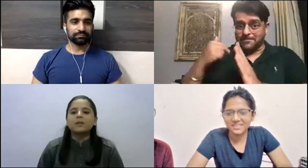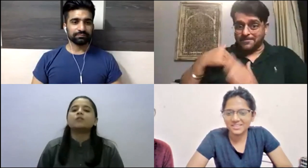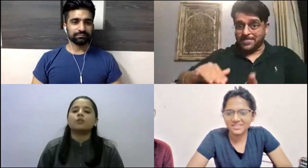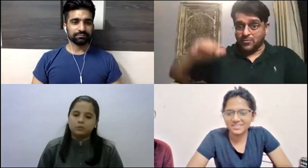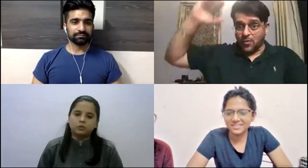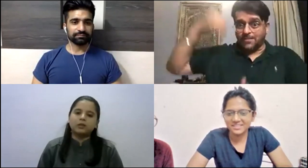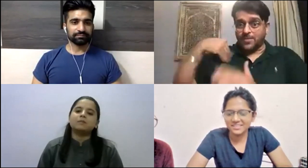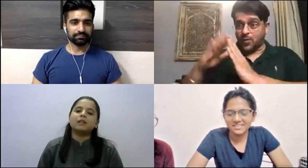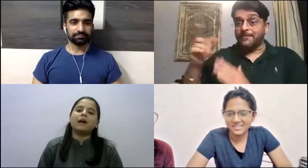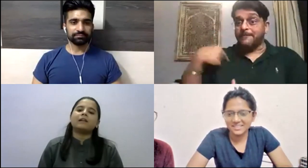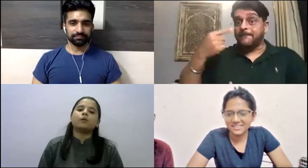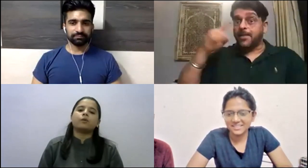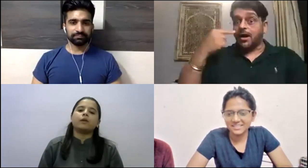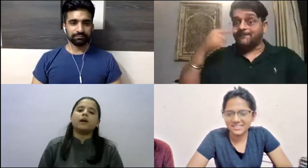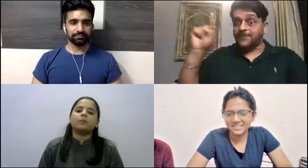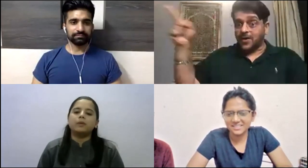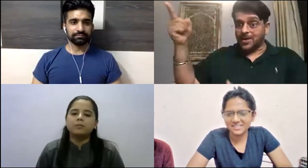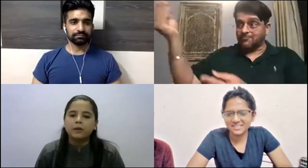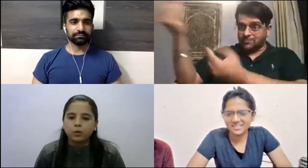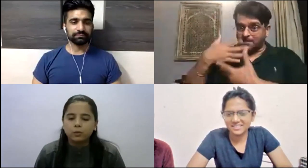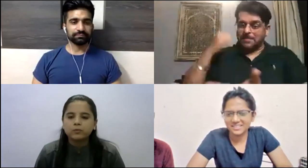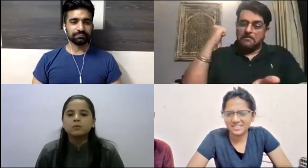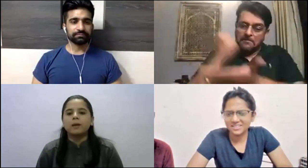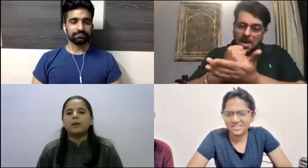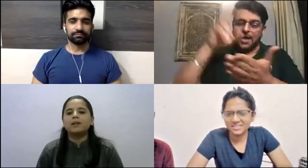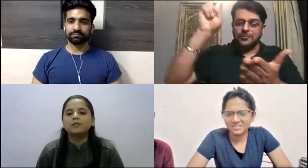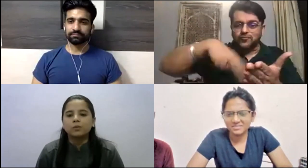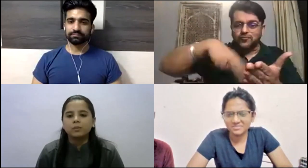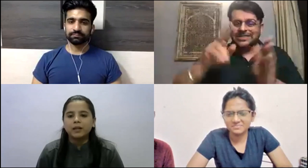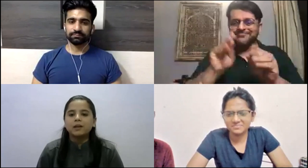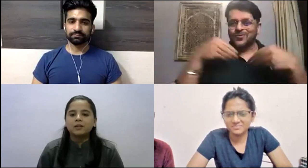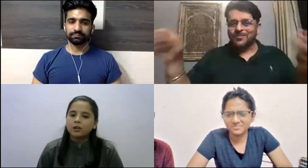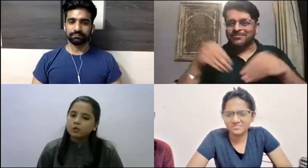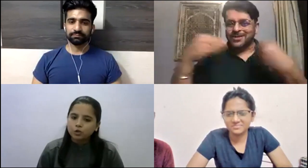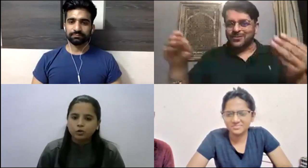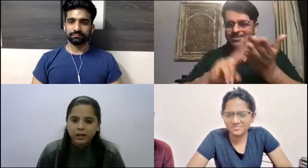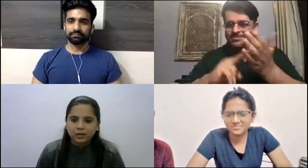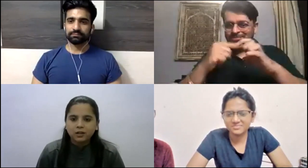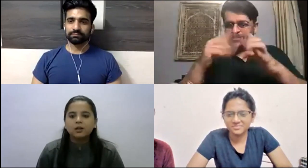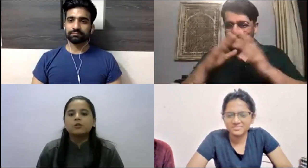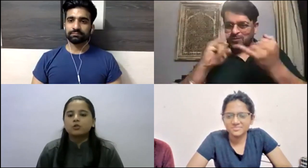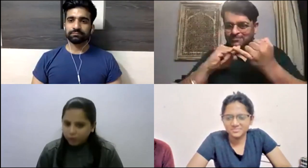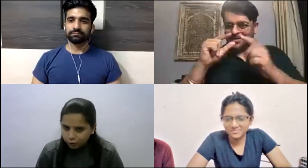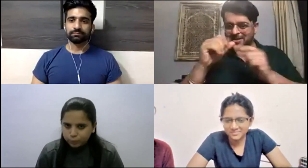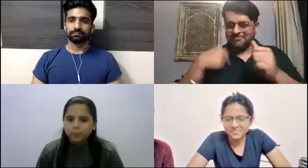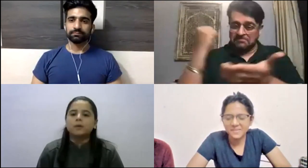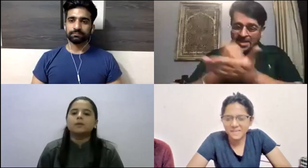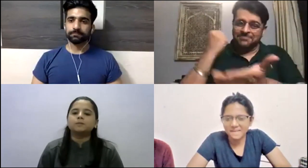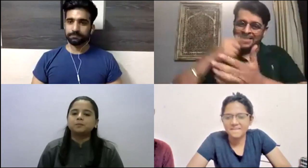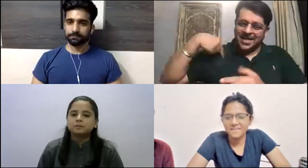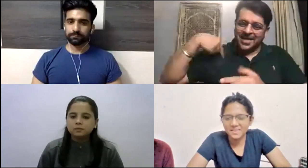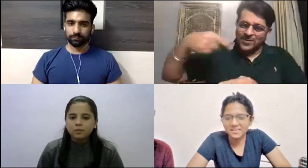Okay. So, Dr. Ansing, while growing up at my home, my parents told me that, yeah, you should read